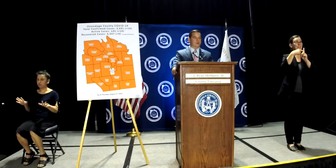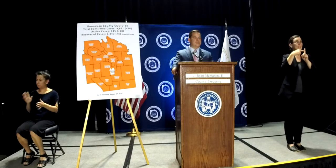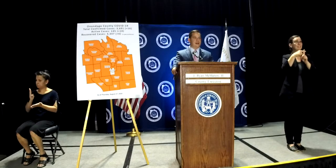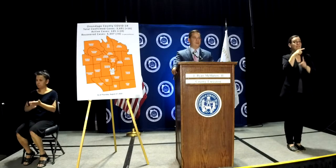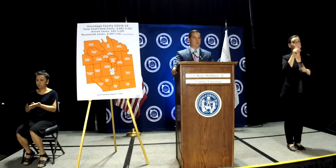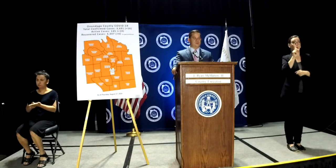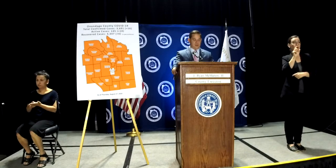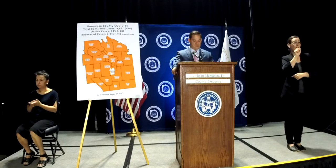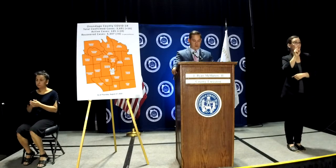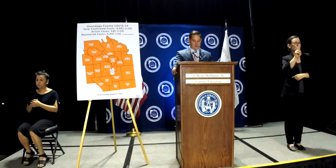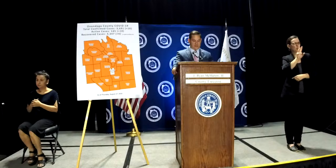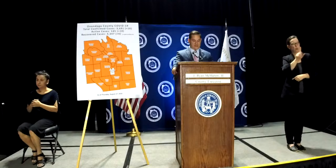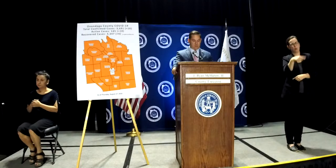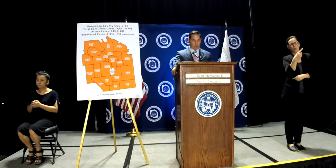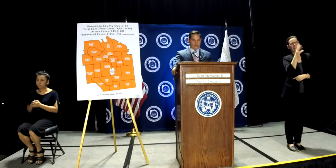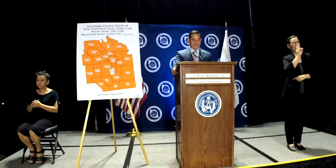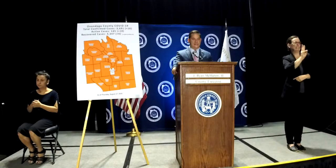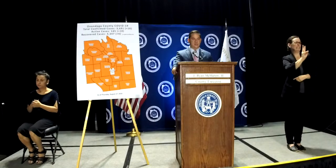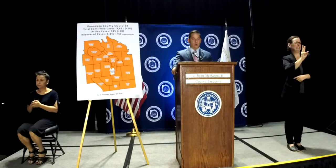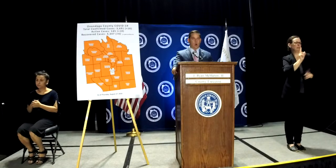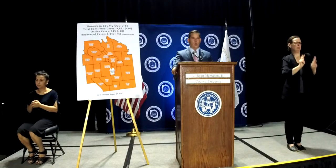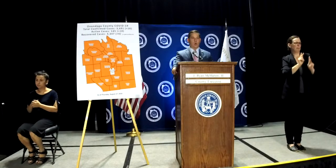a 0.7% infection rate, that's a